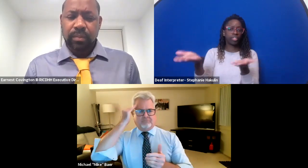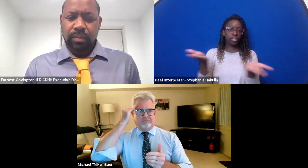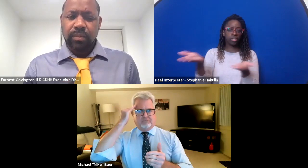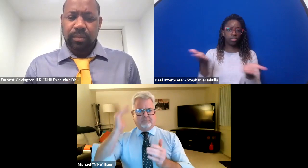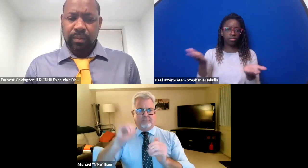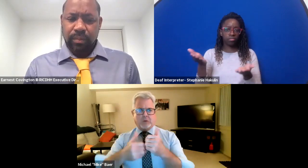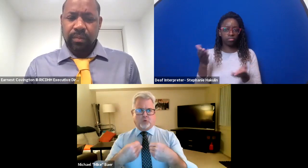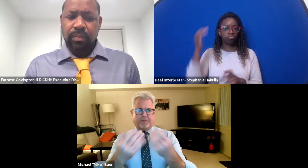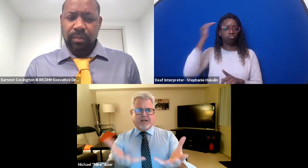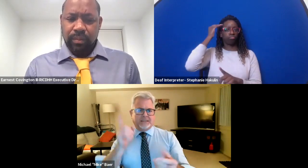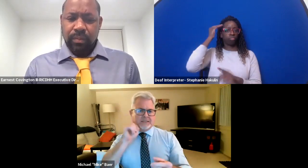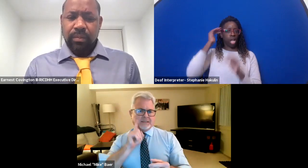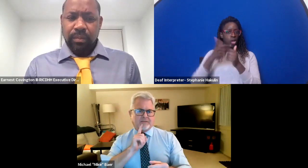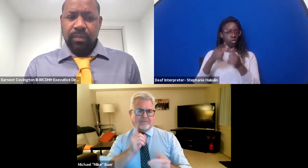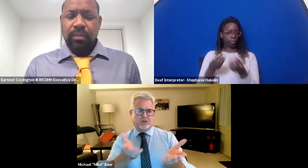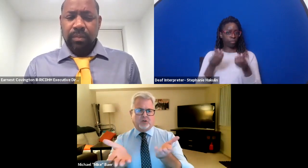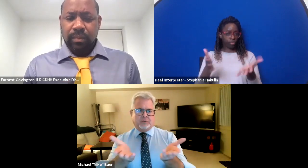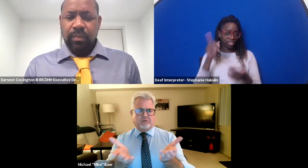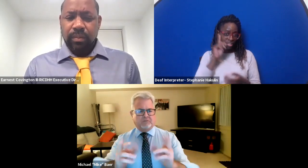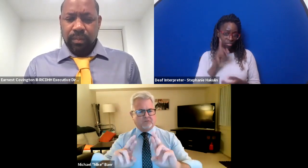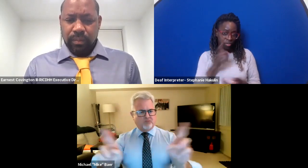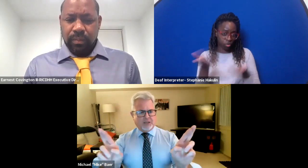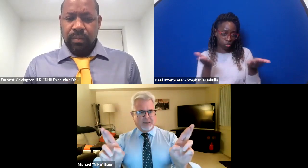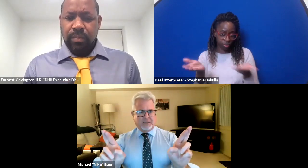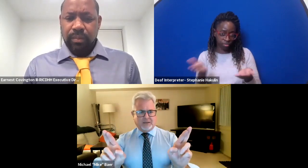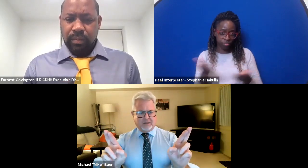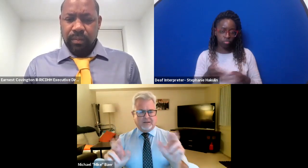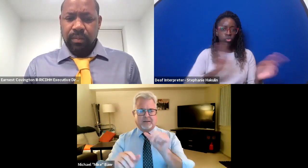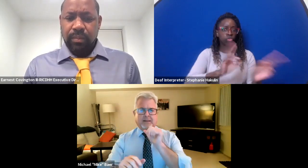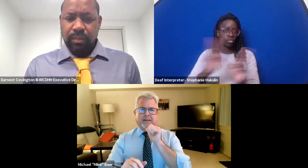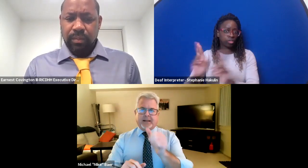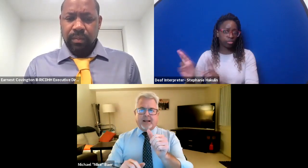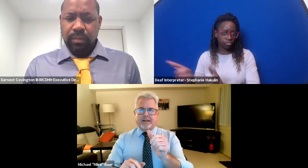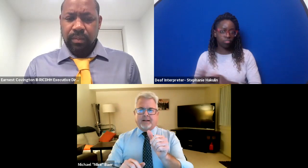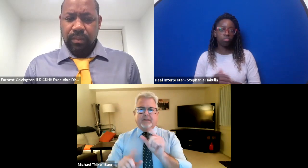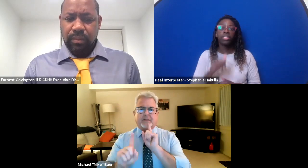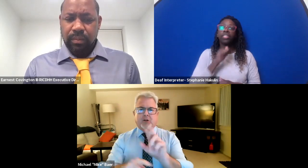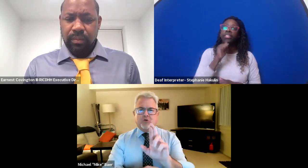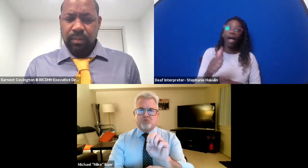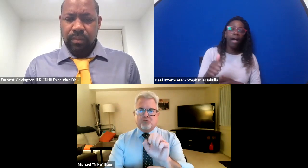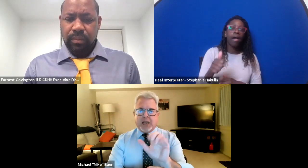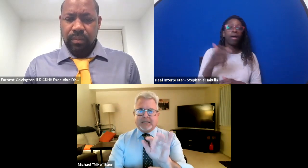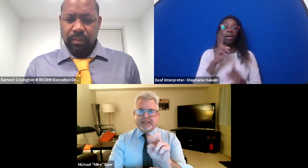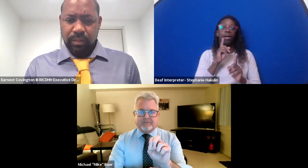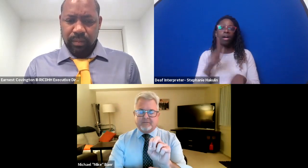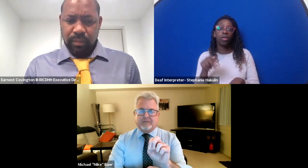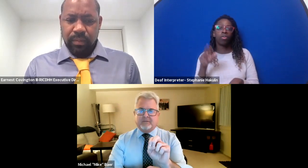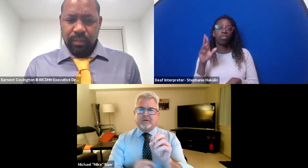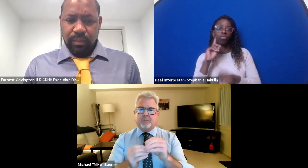government services, are aware of providing services for deaf people and that they're prepared for that.